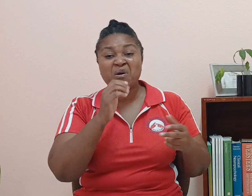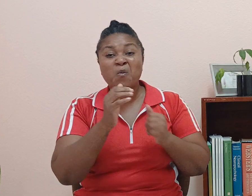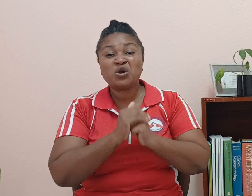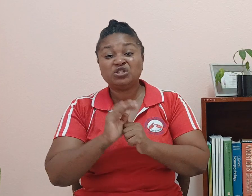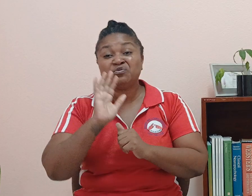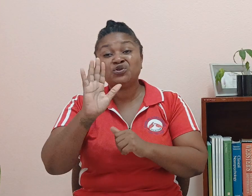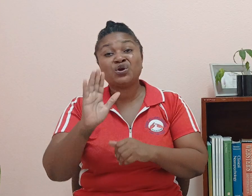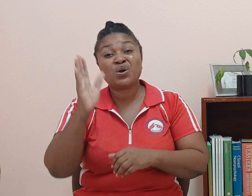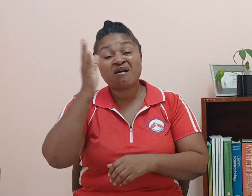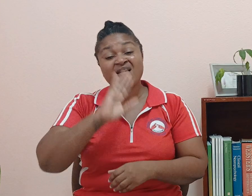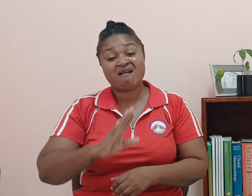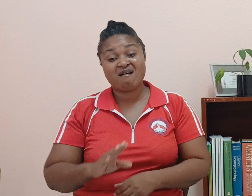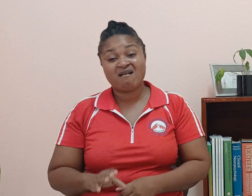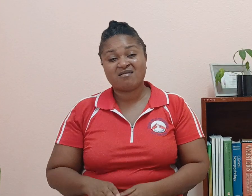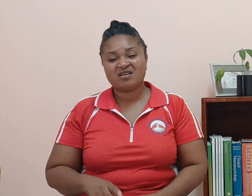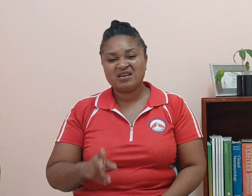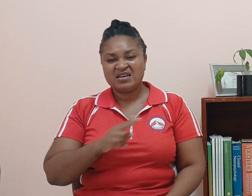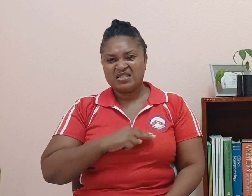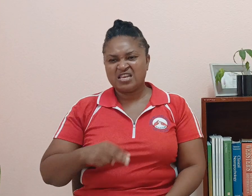The king was very angry